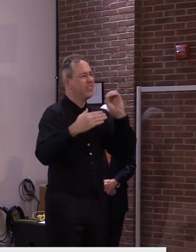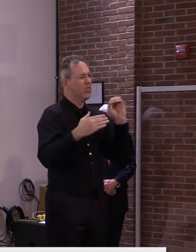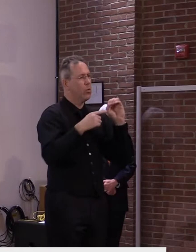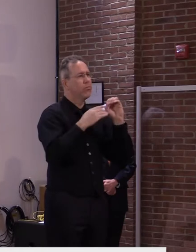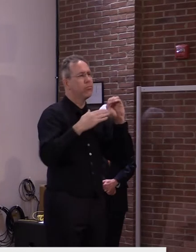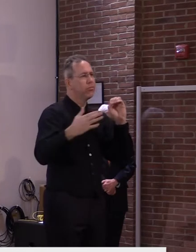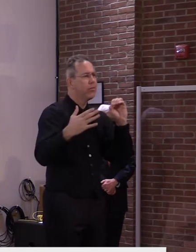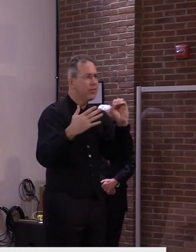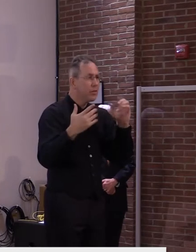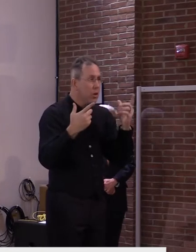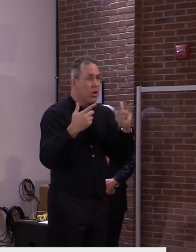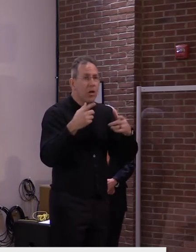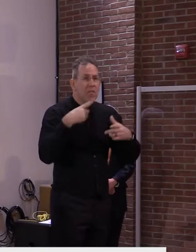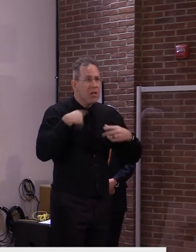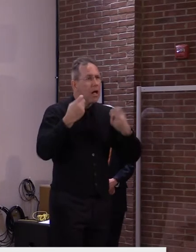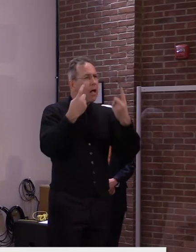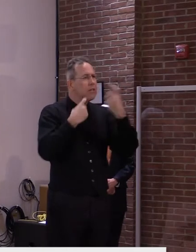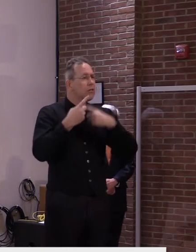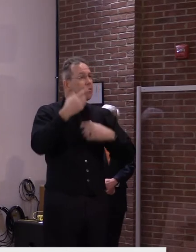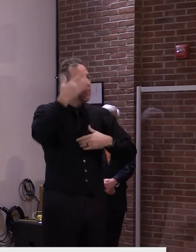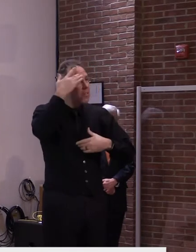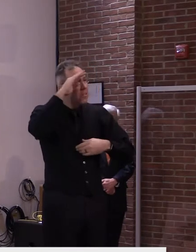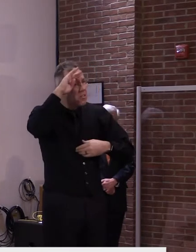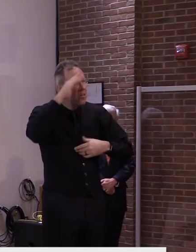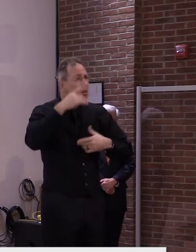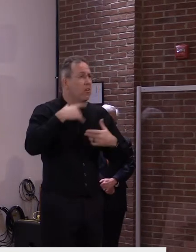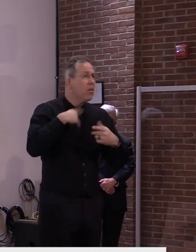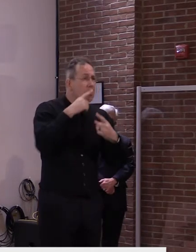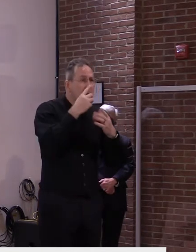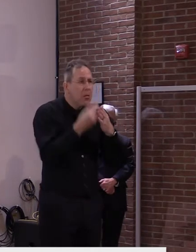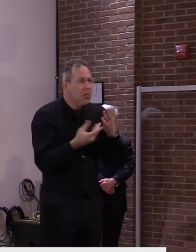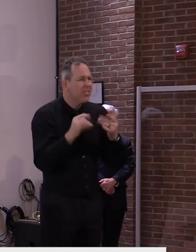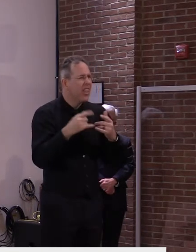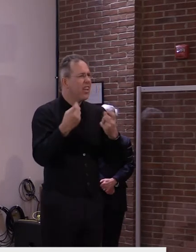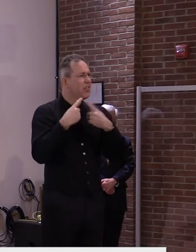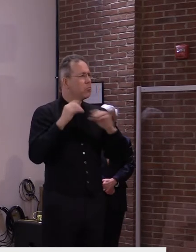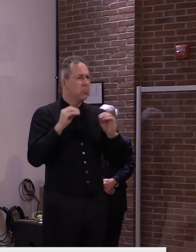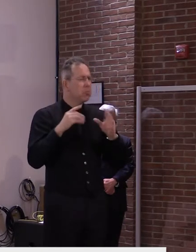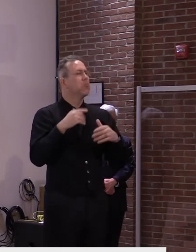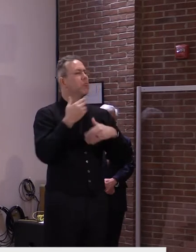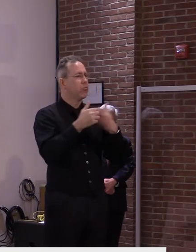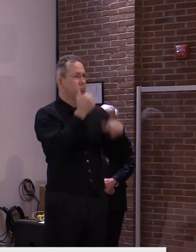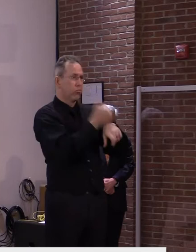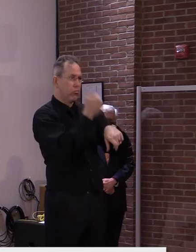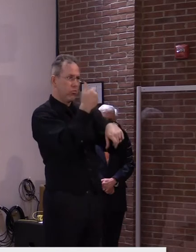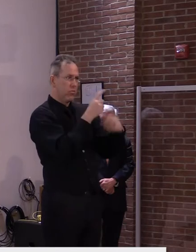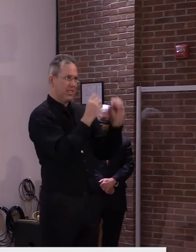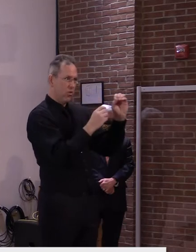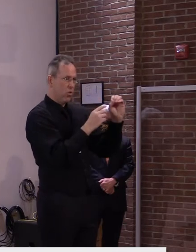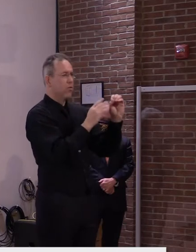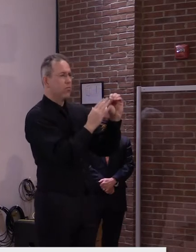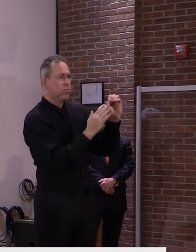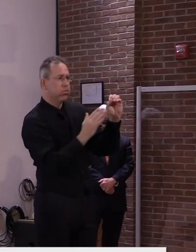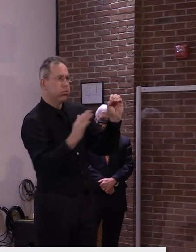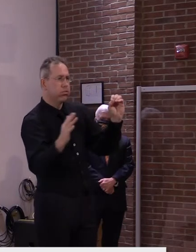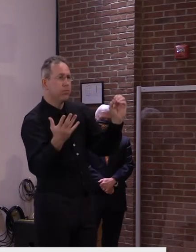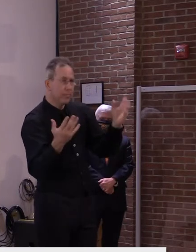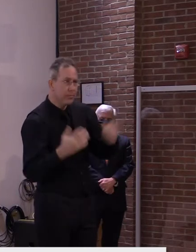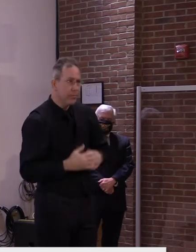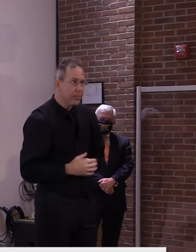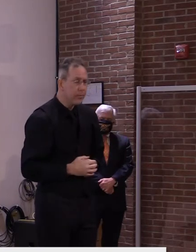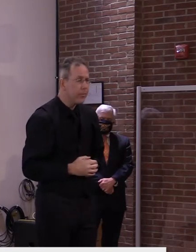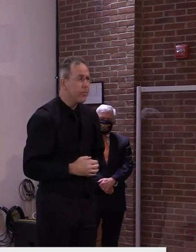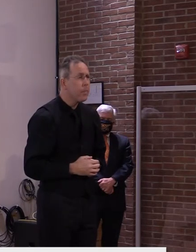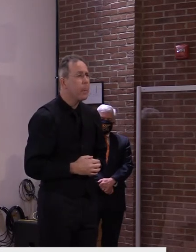about now is because they have a significant number of cases who each have at least one, if not more,